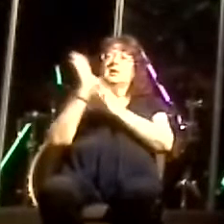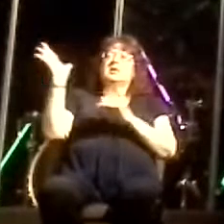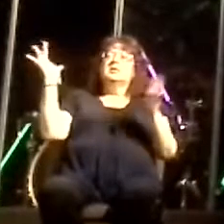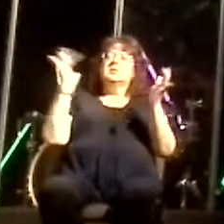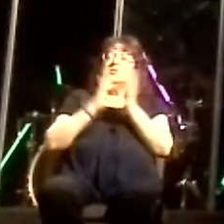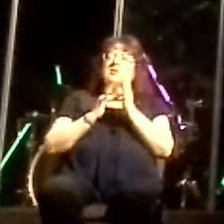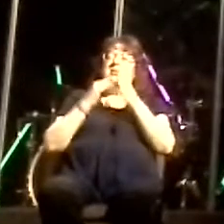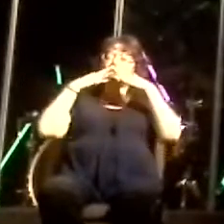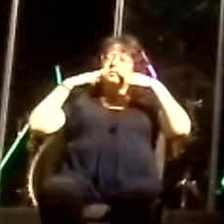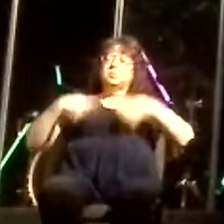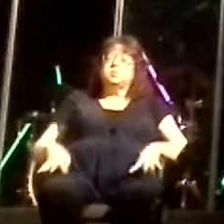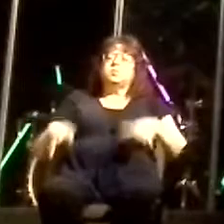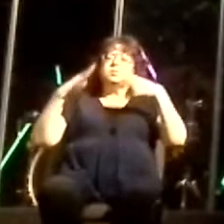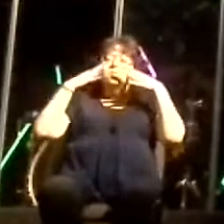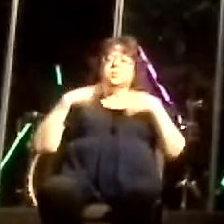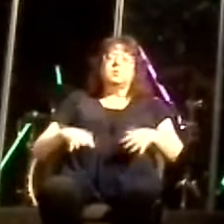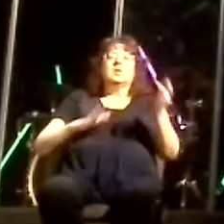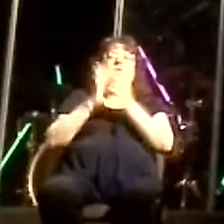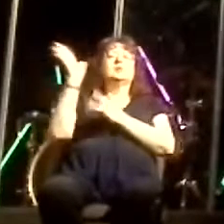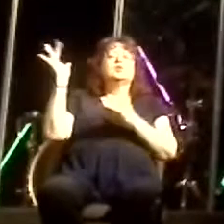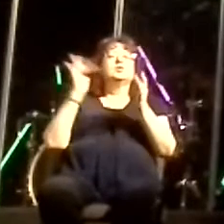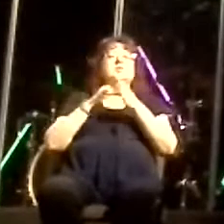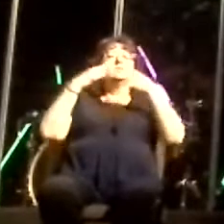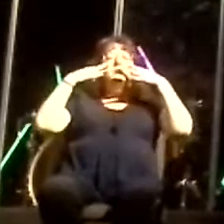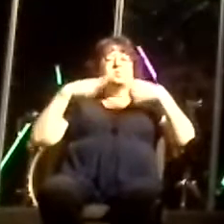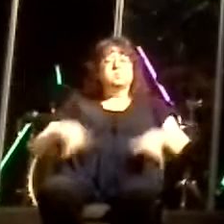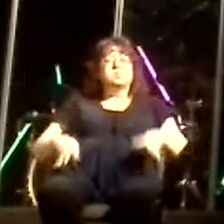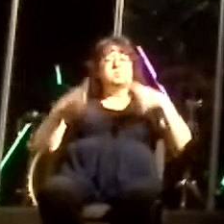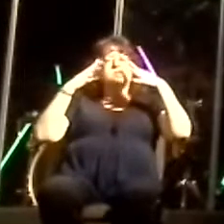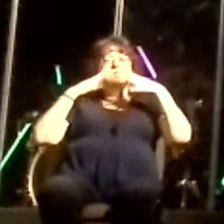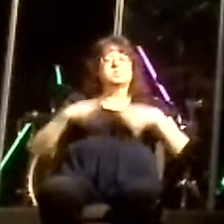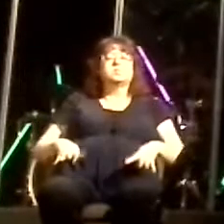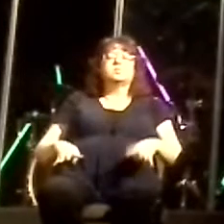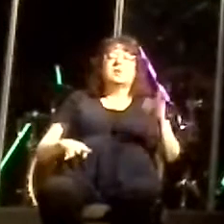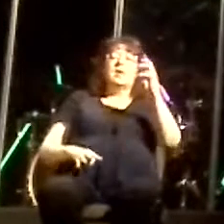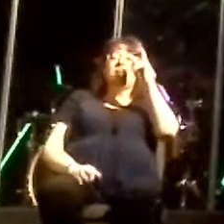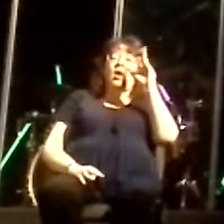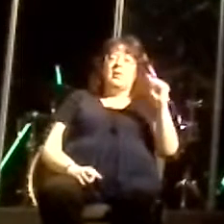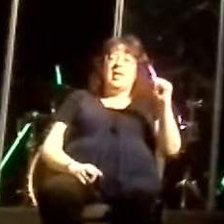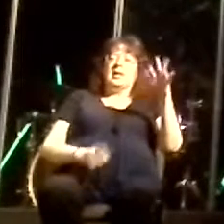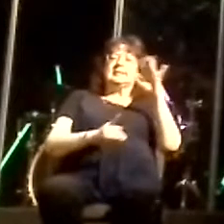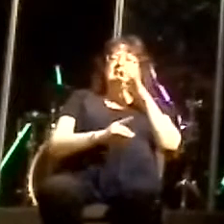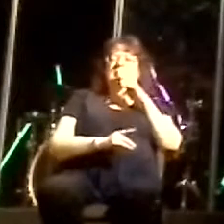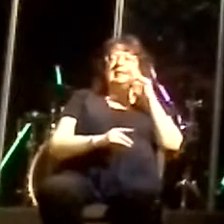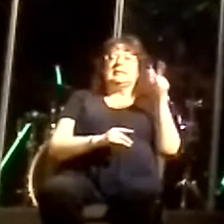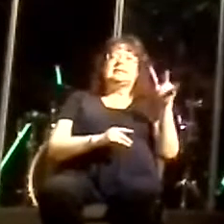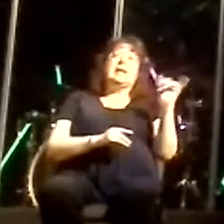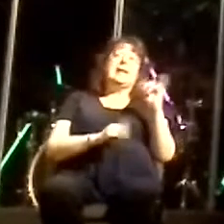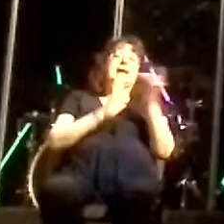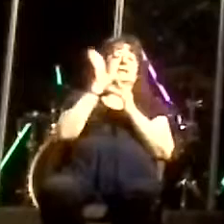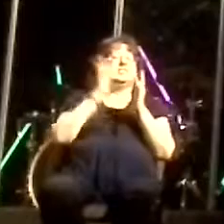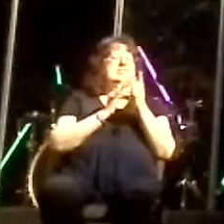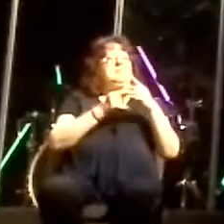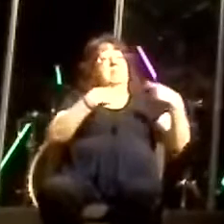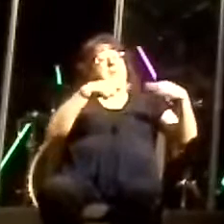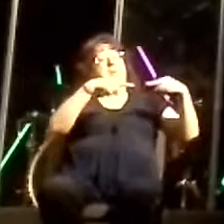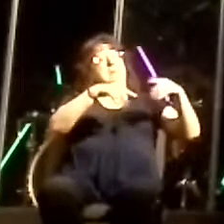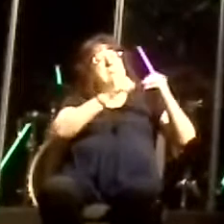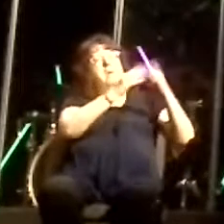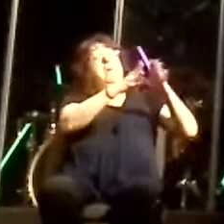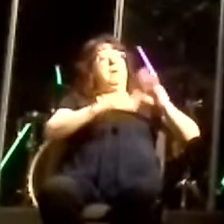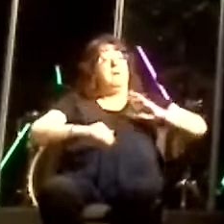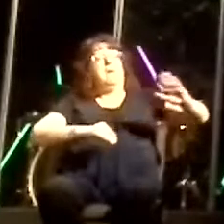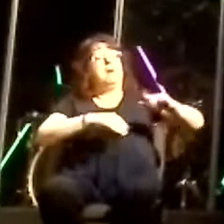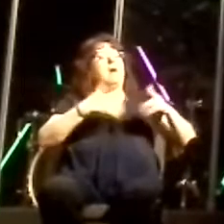Jesus wept. Say it again. Jesus wept. See, when Martha speaks, it's almost like Jesus begins to argue or